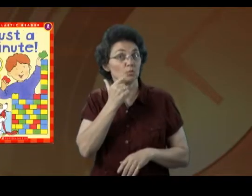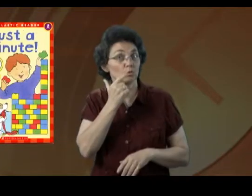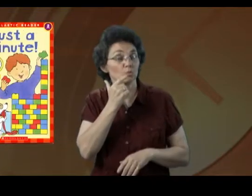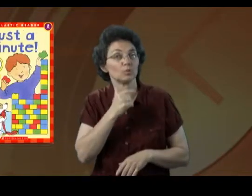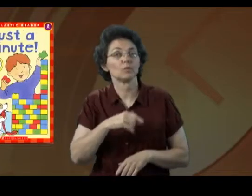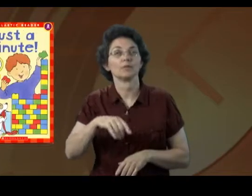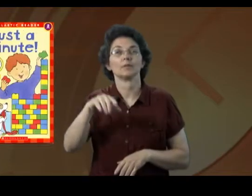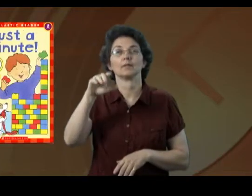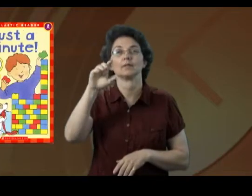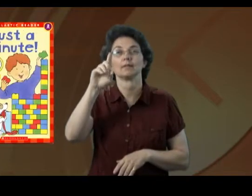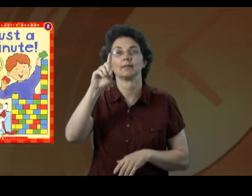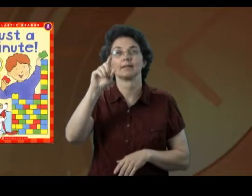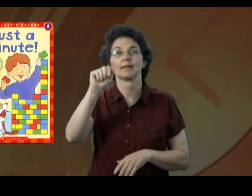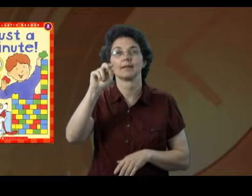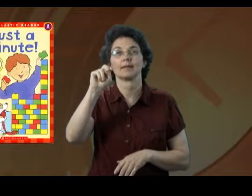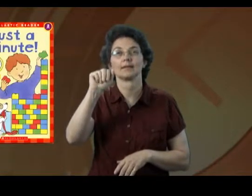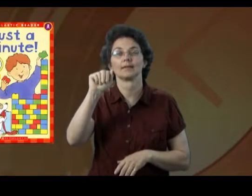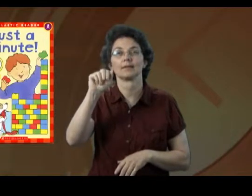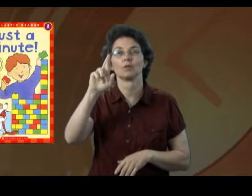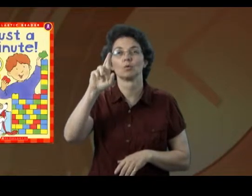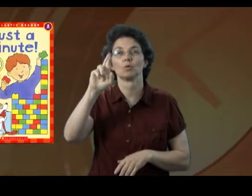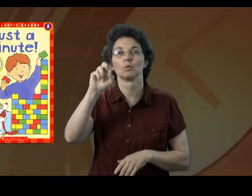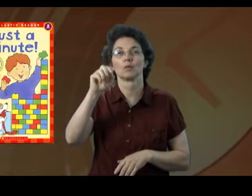Illustrated by Dana Reagan.